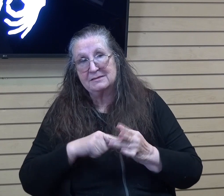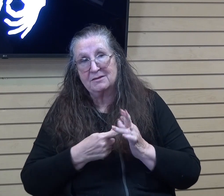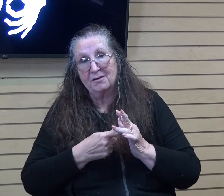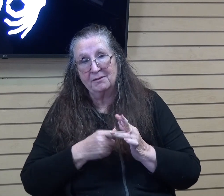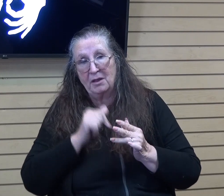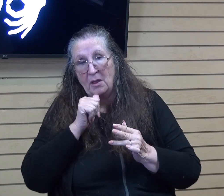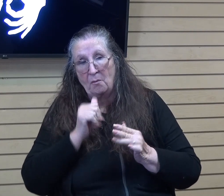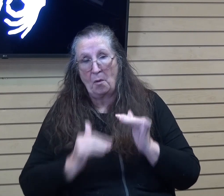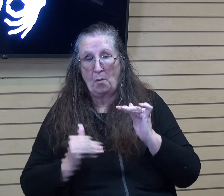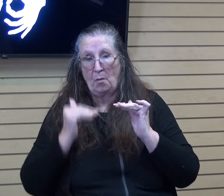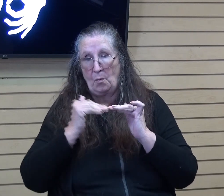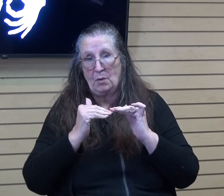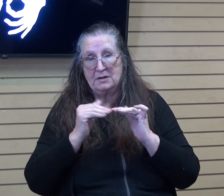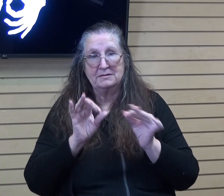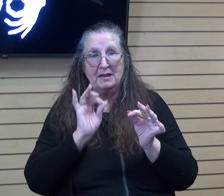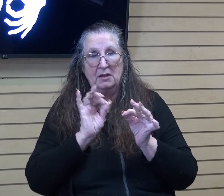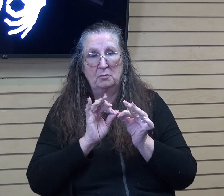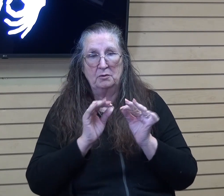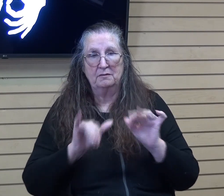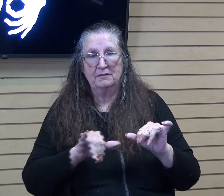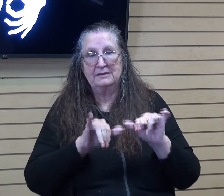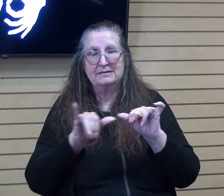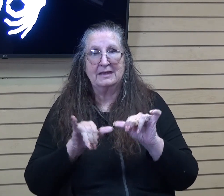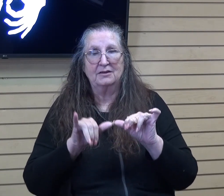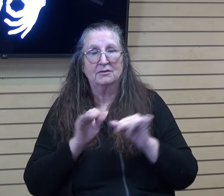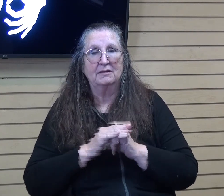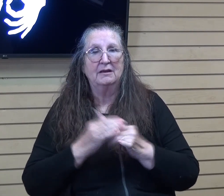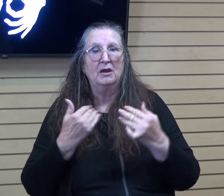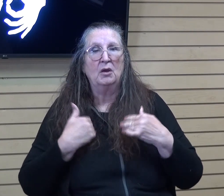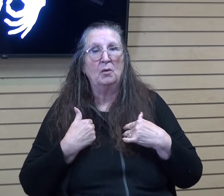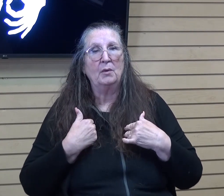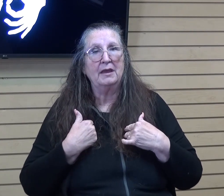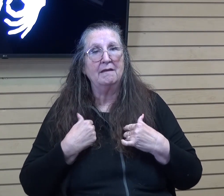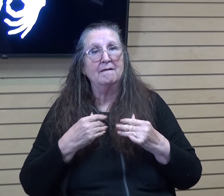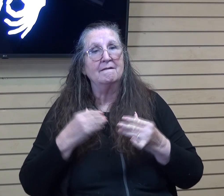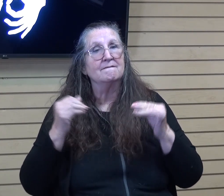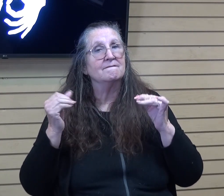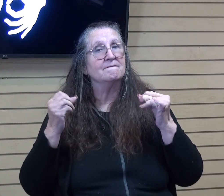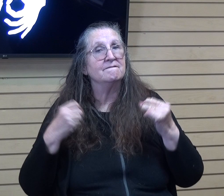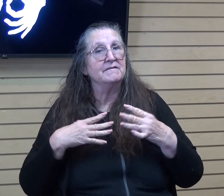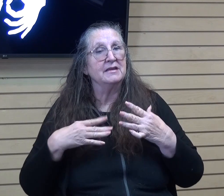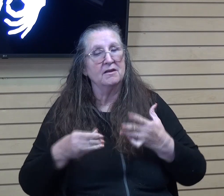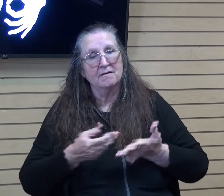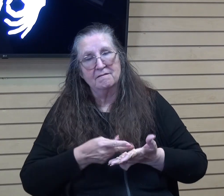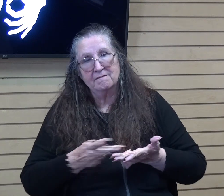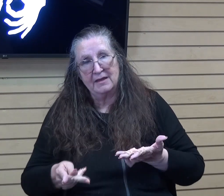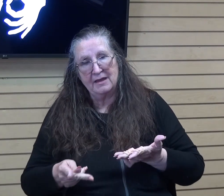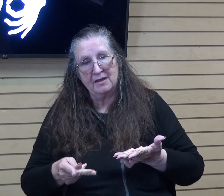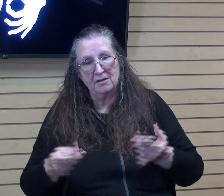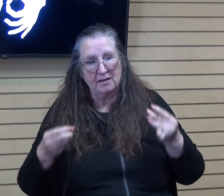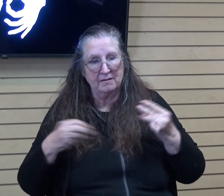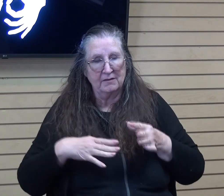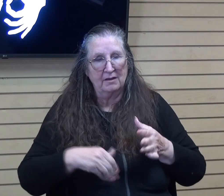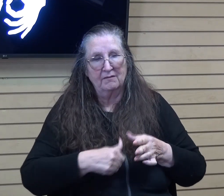standard. And so, you know, we have the fear of failure, the fear of others, and